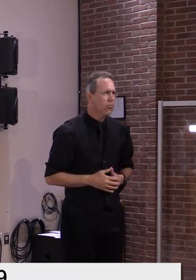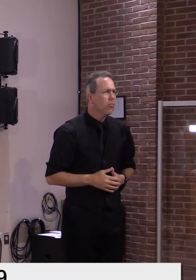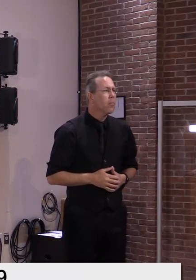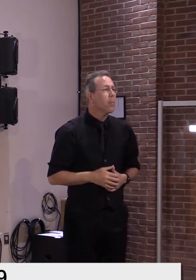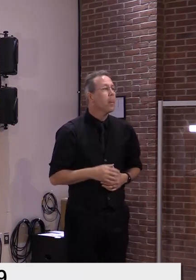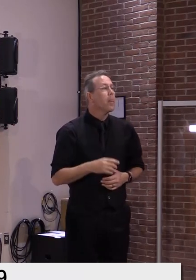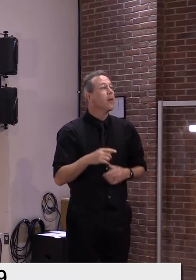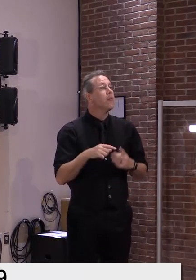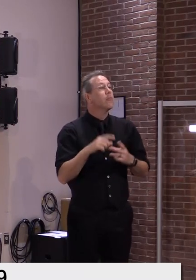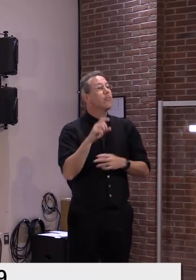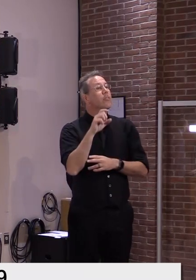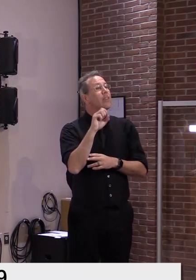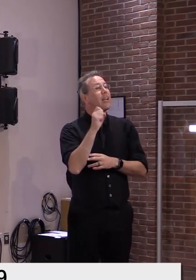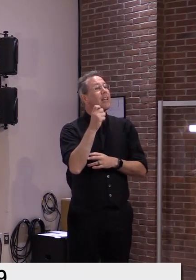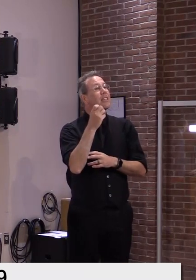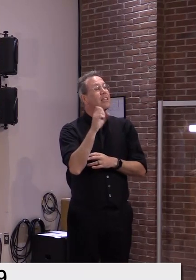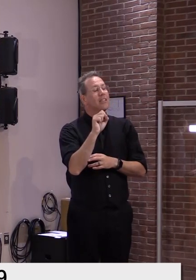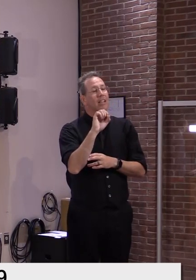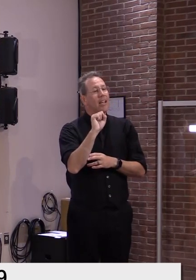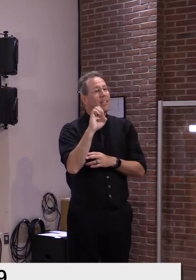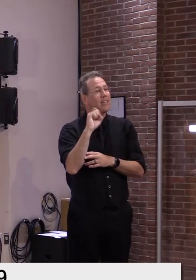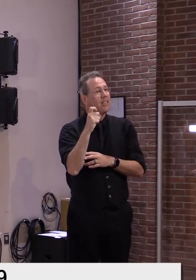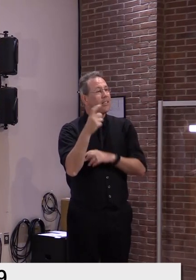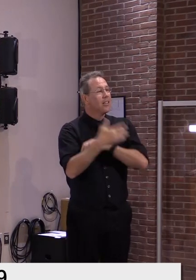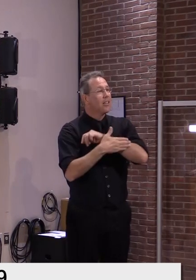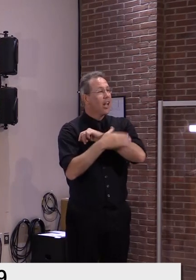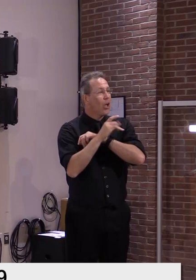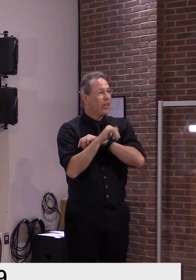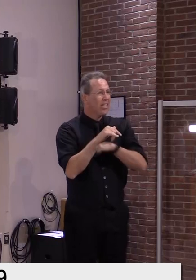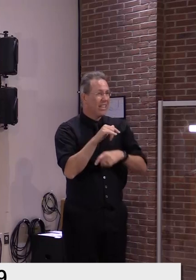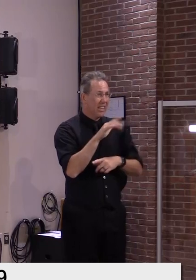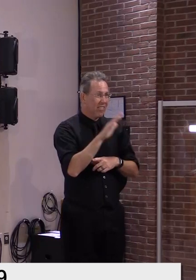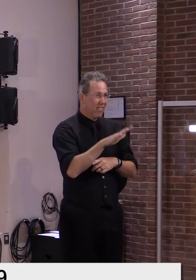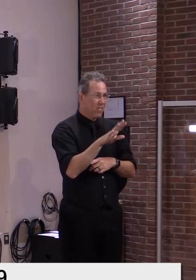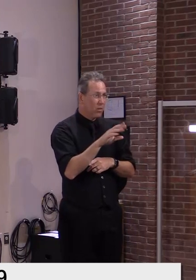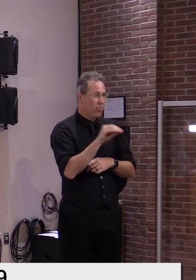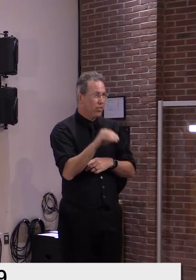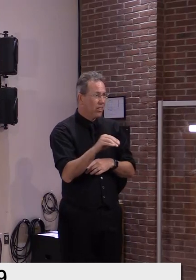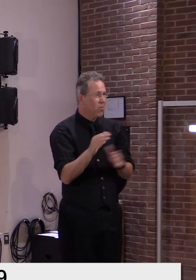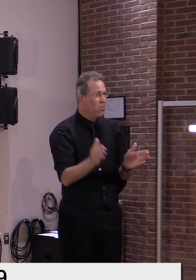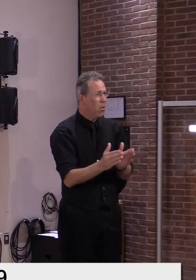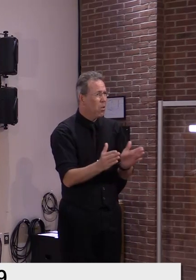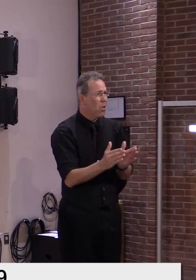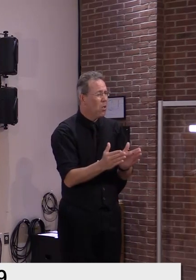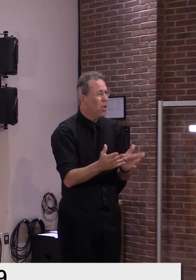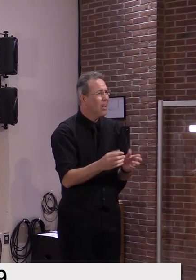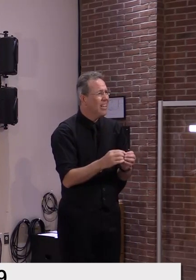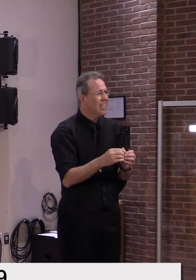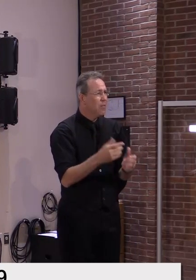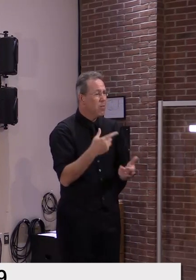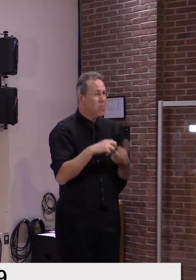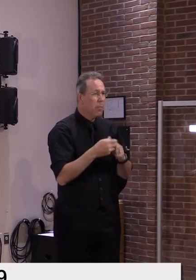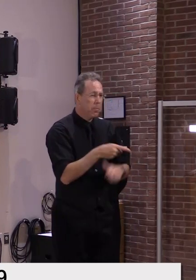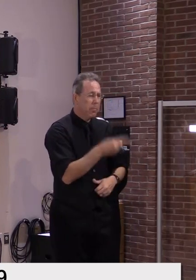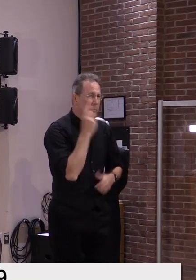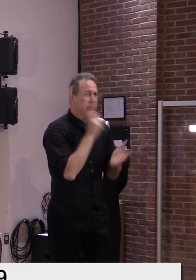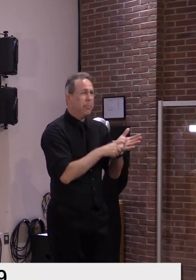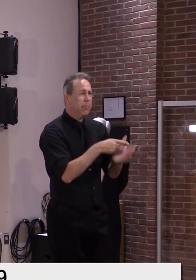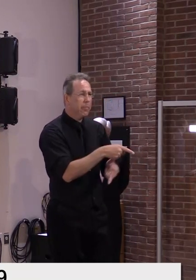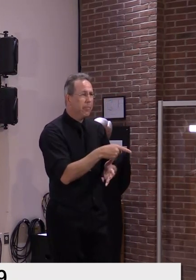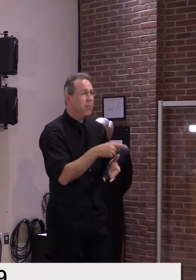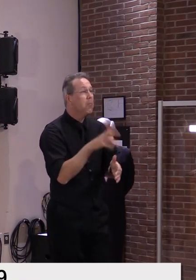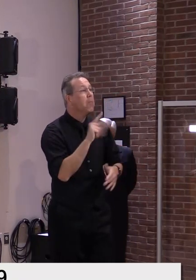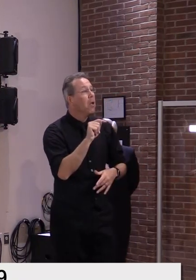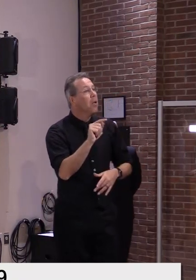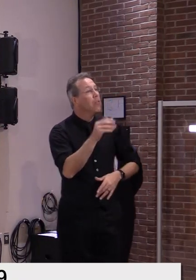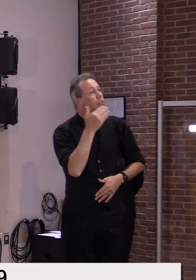55%+ rate in Essex County being a real number. I will add that that has gone up. So the good news is